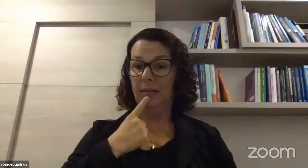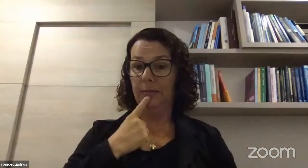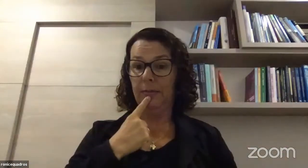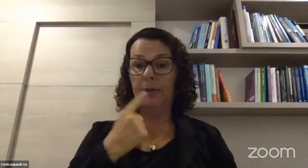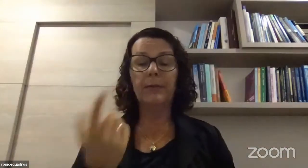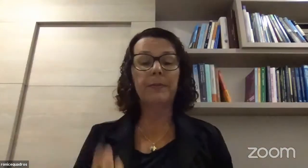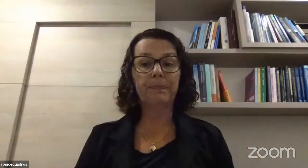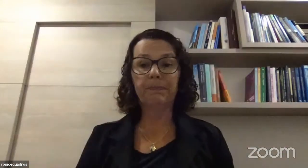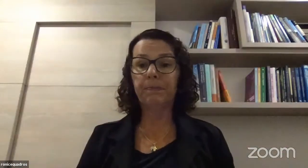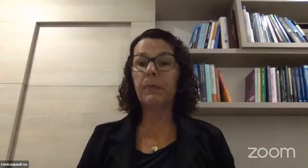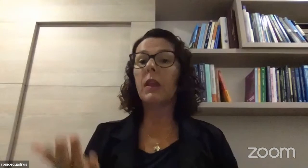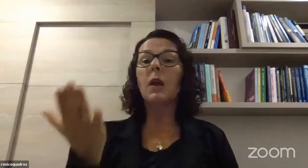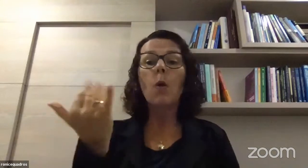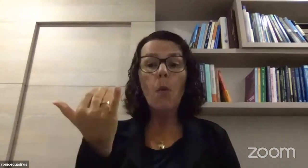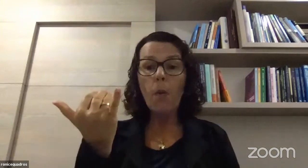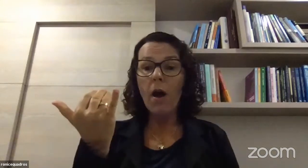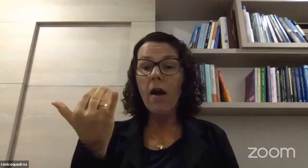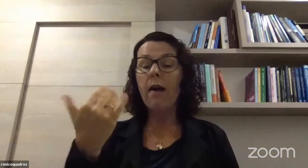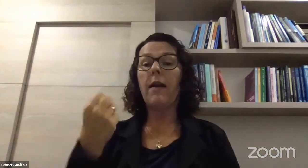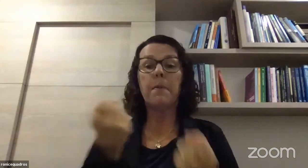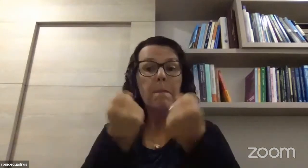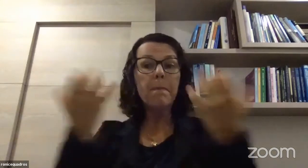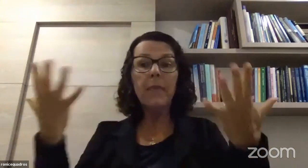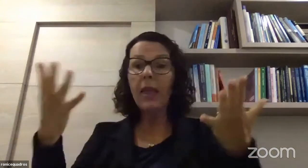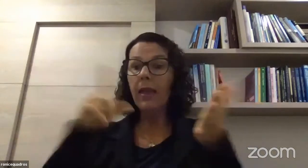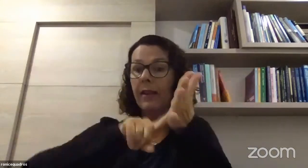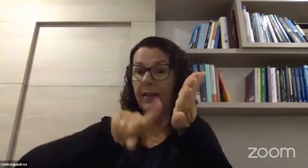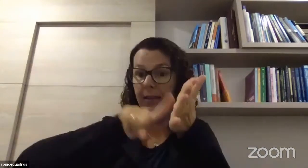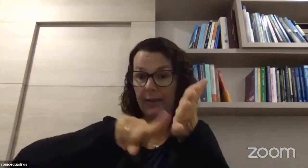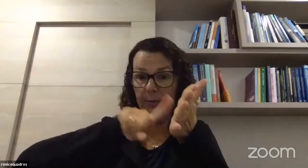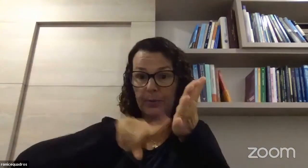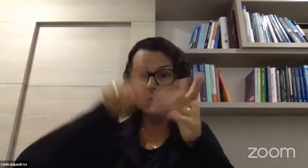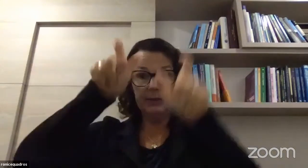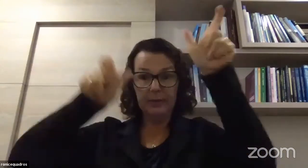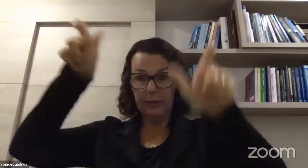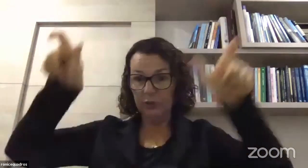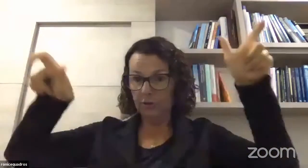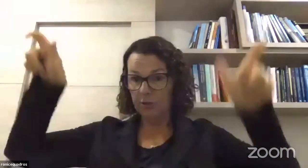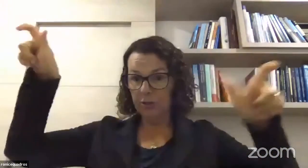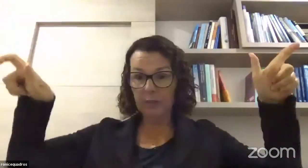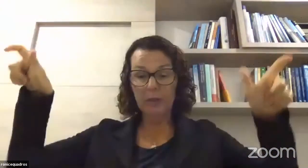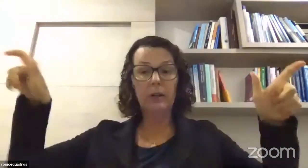We also need to understand the diversity within the deaf community.